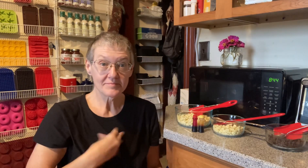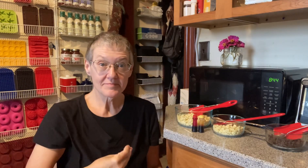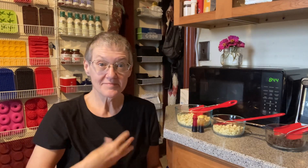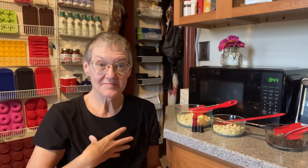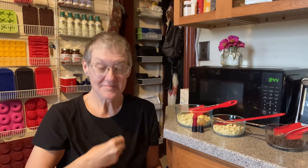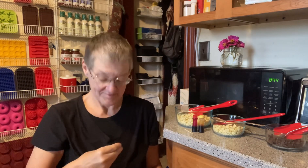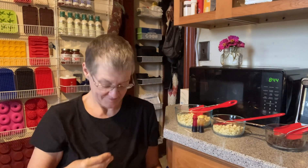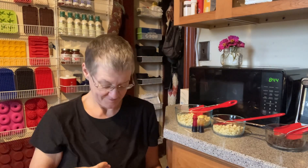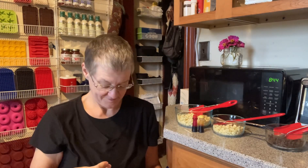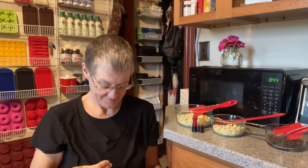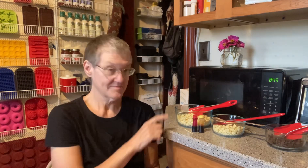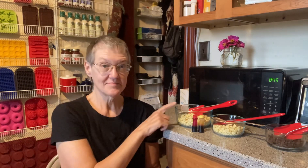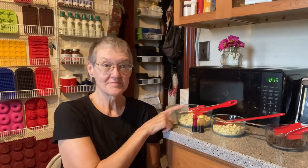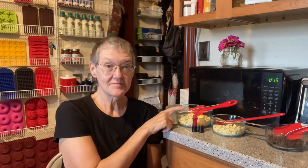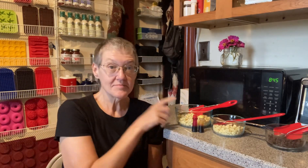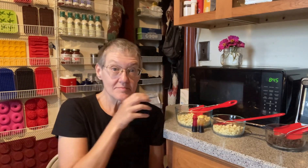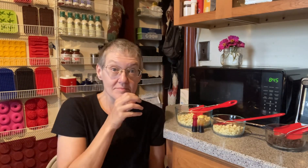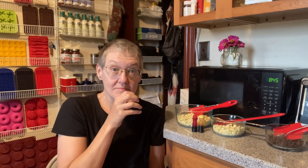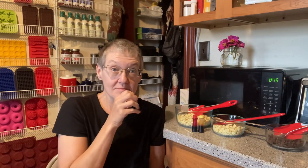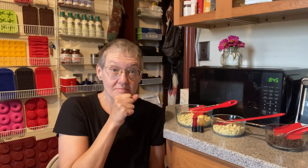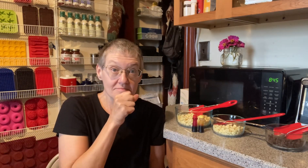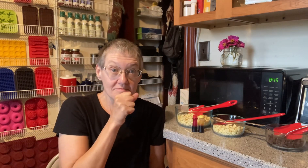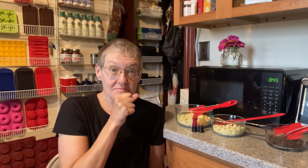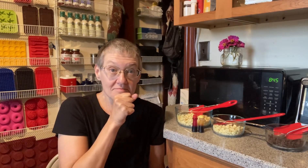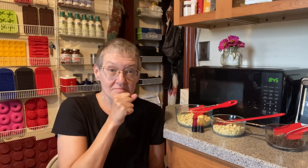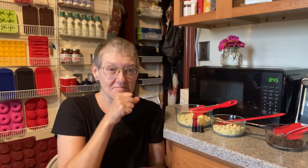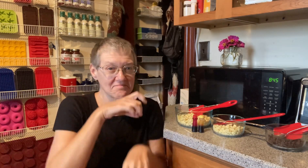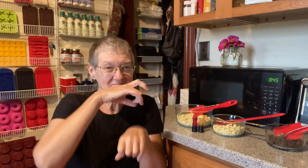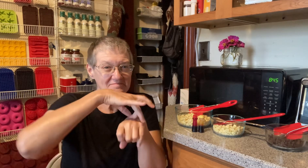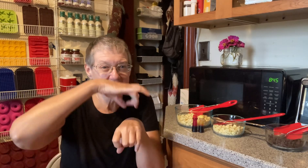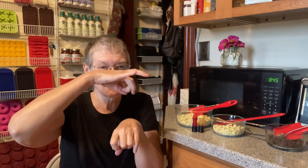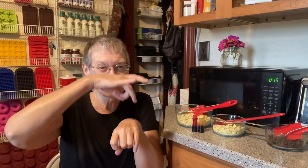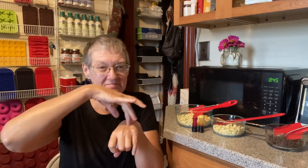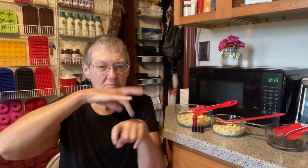white chocolate, and orange pumpkins.